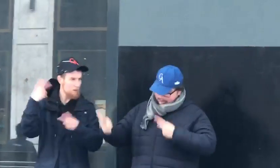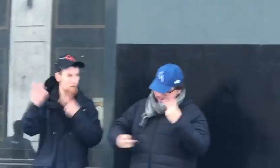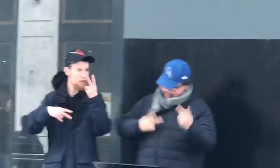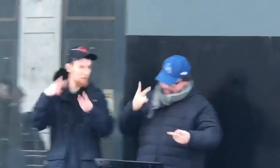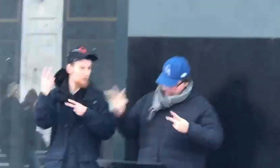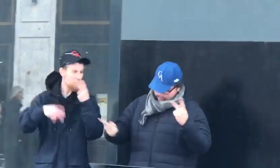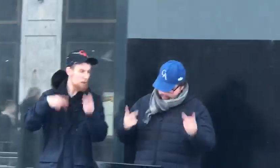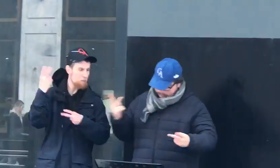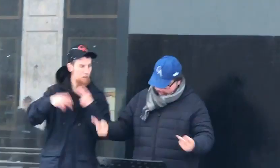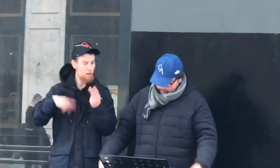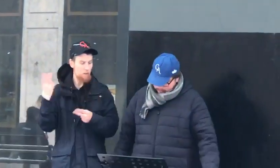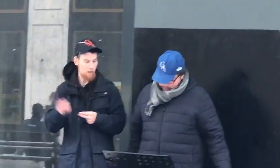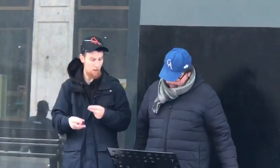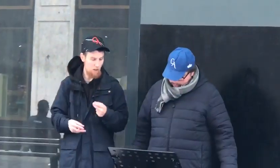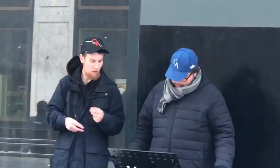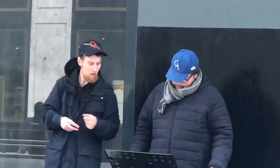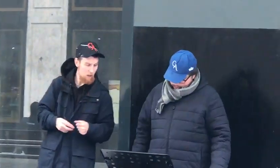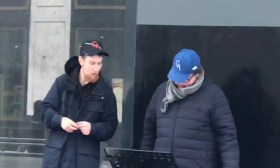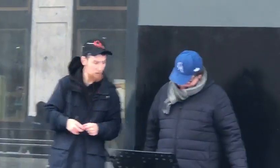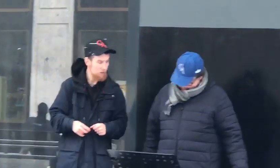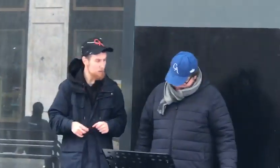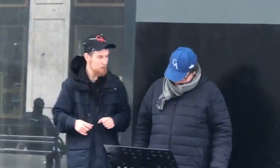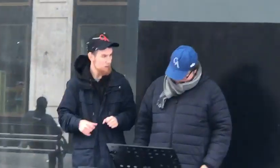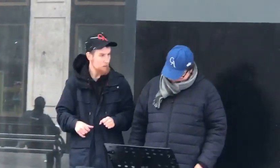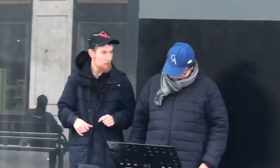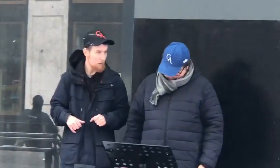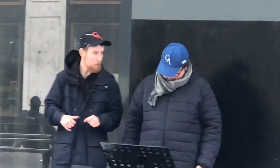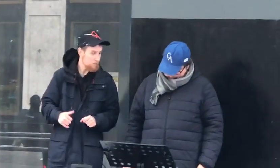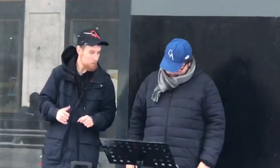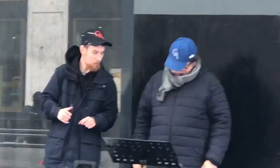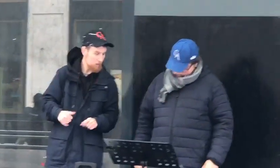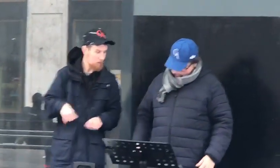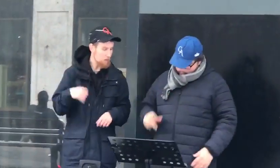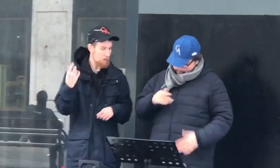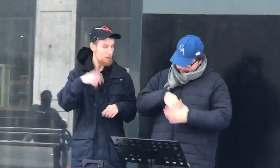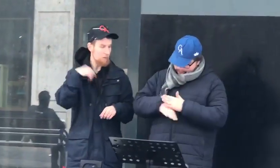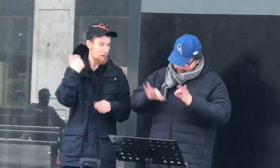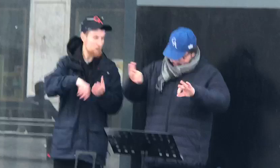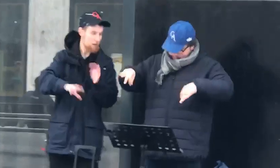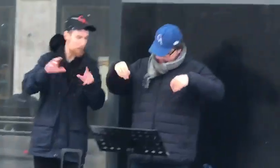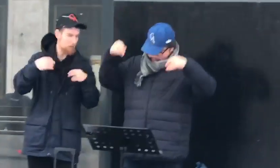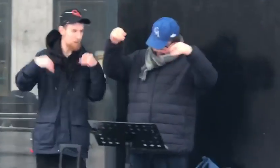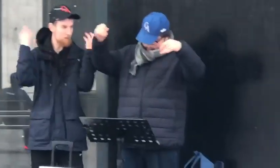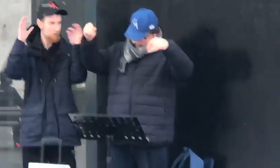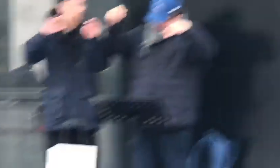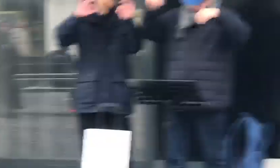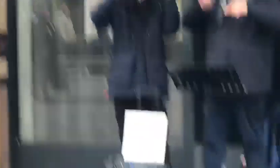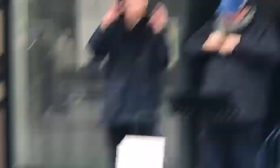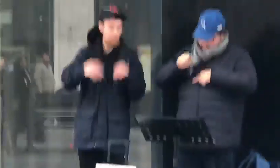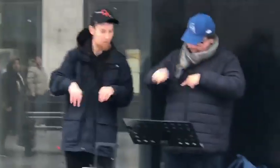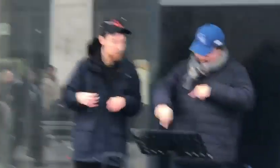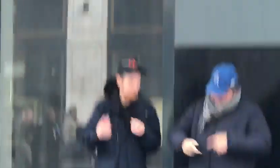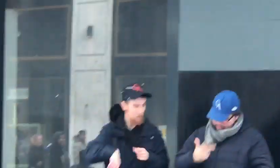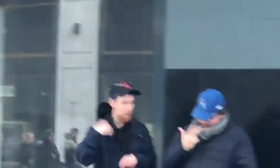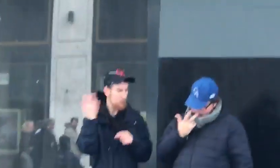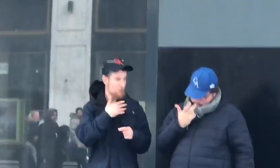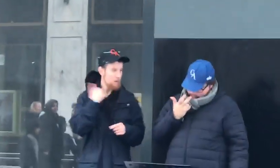at the top of both our lungs. Now we're under the covers. Fast forward